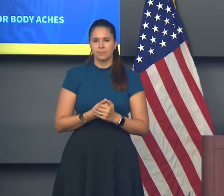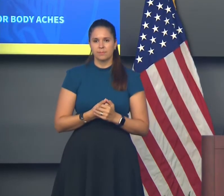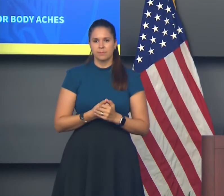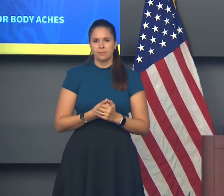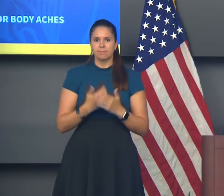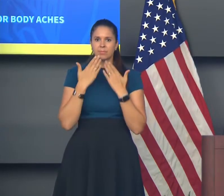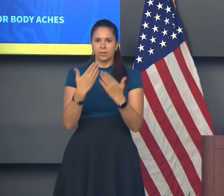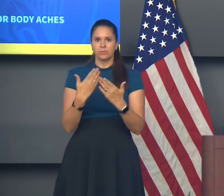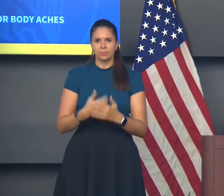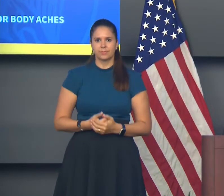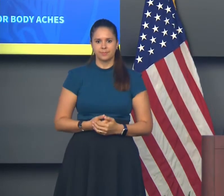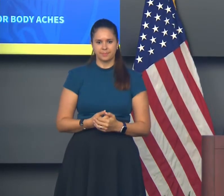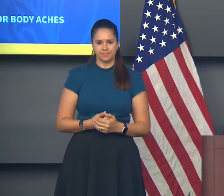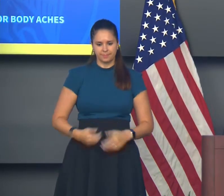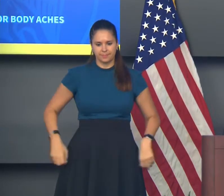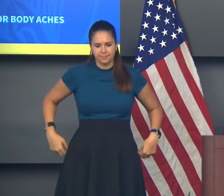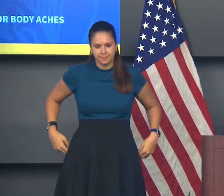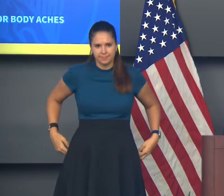Thank you.